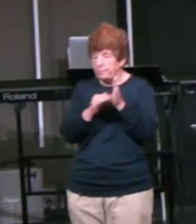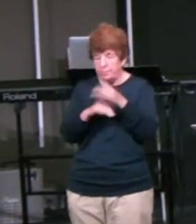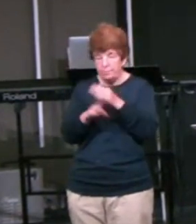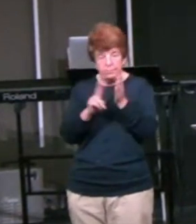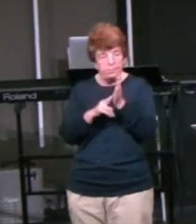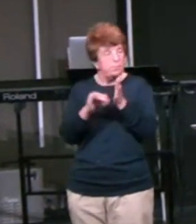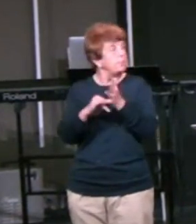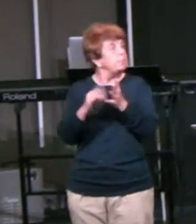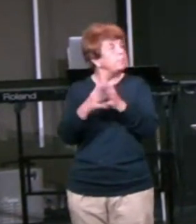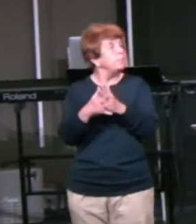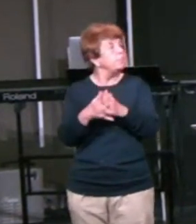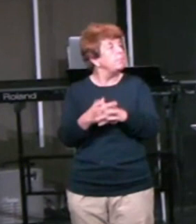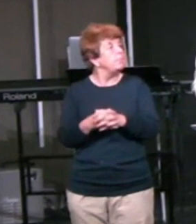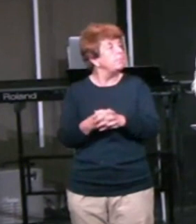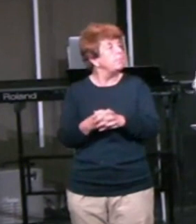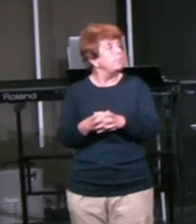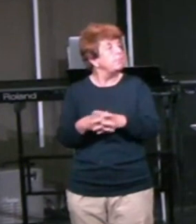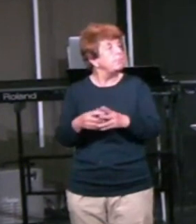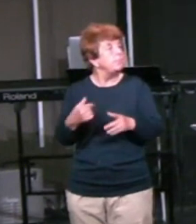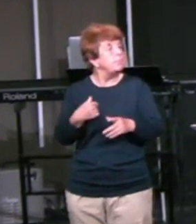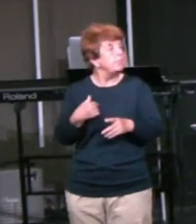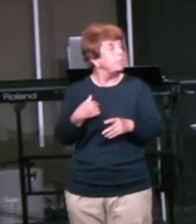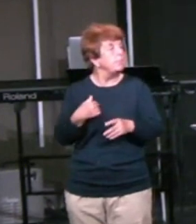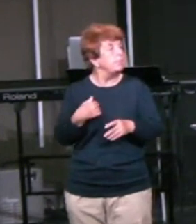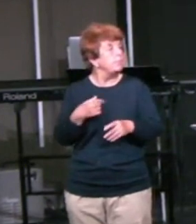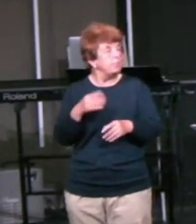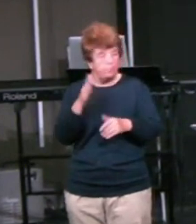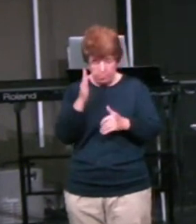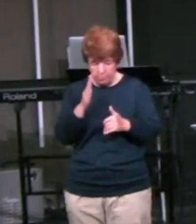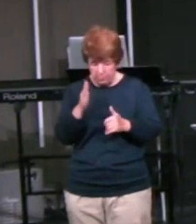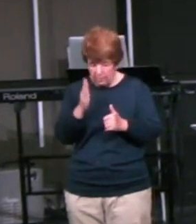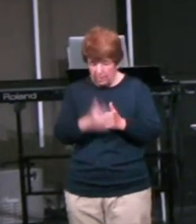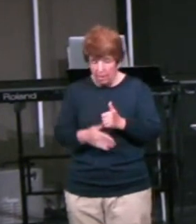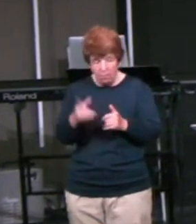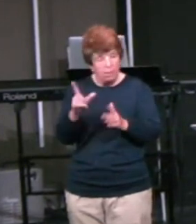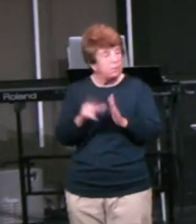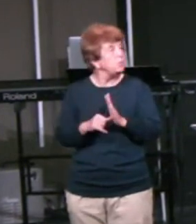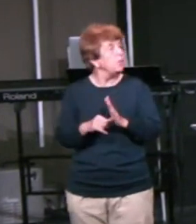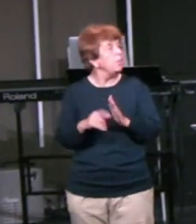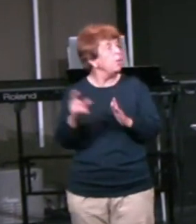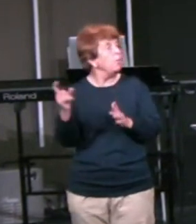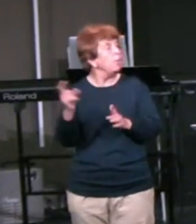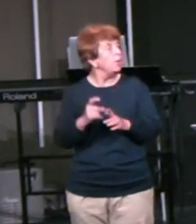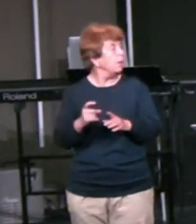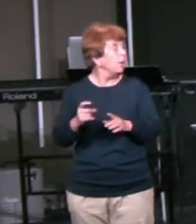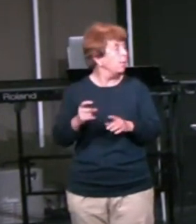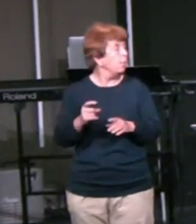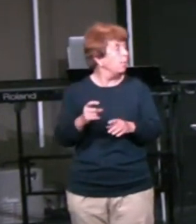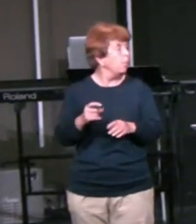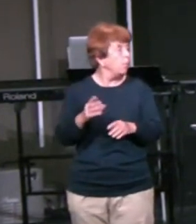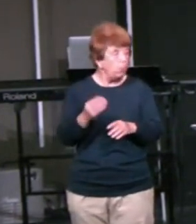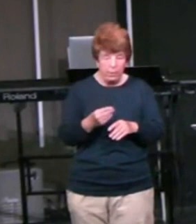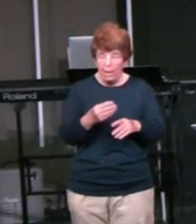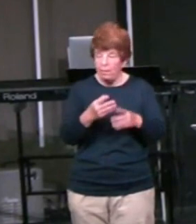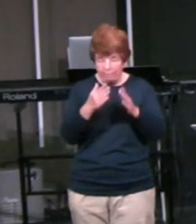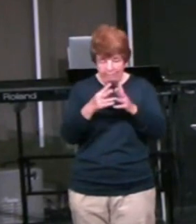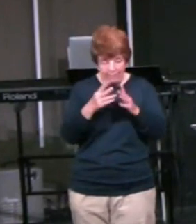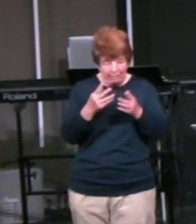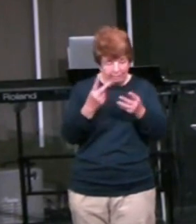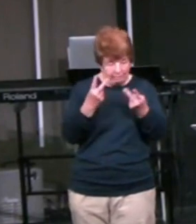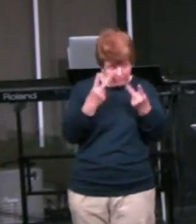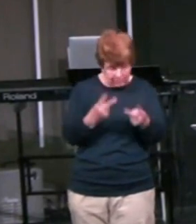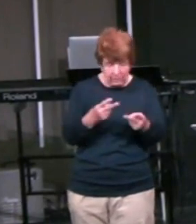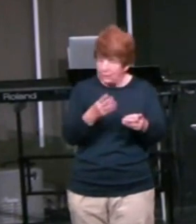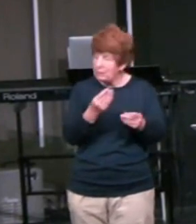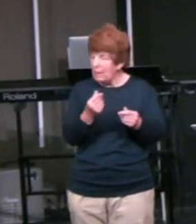Wales. And I doubt that there is ever a time that I would come away from that visit without mum